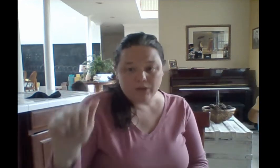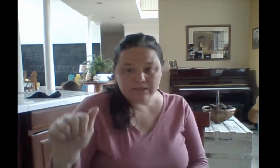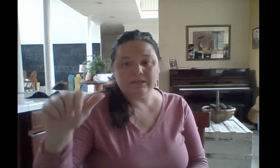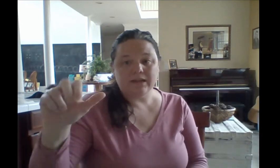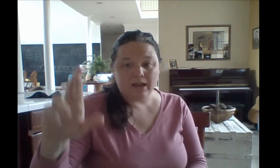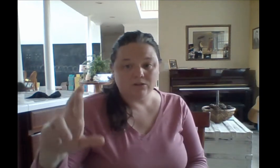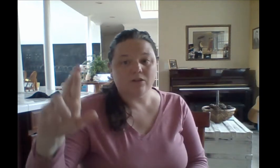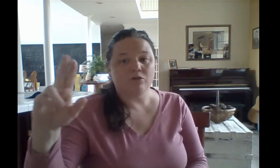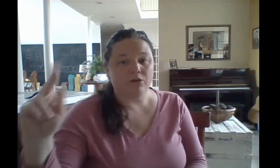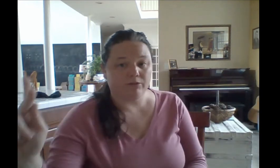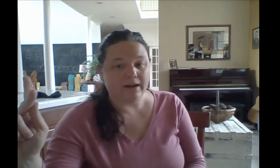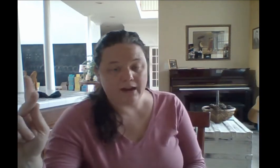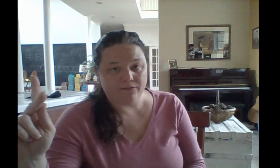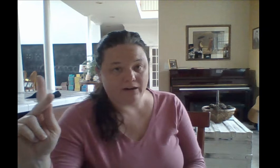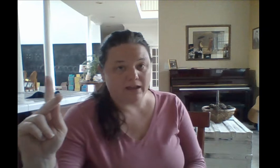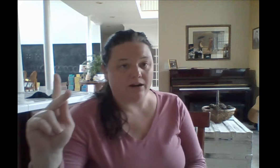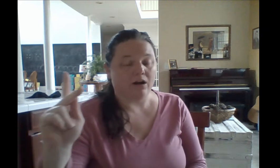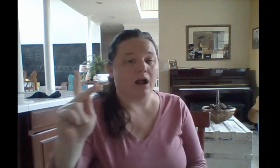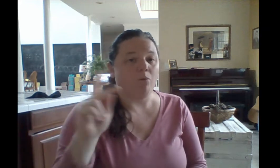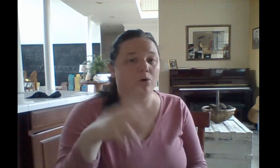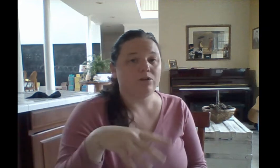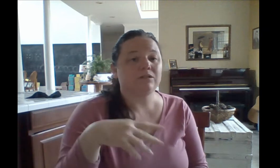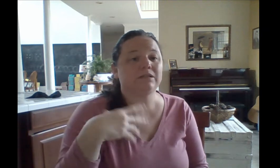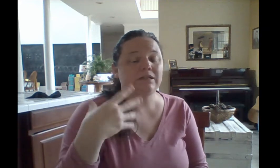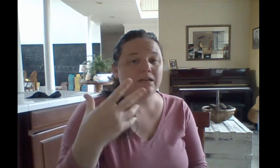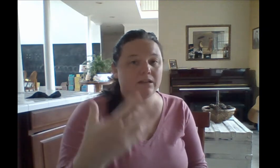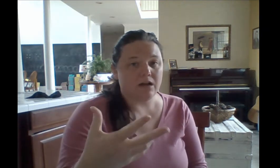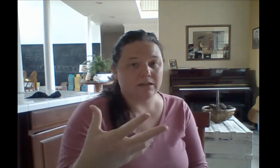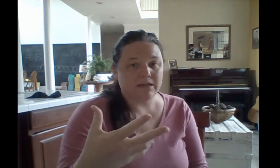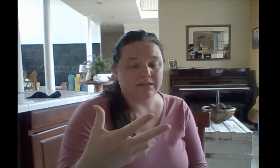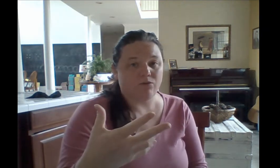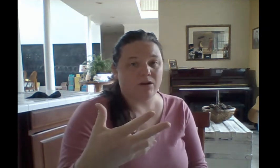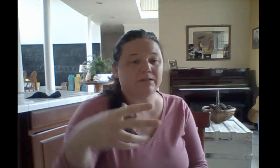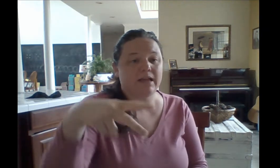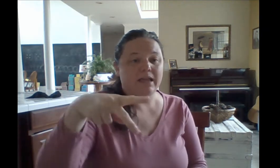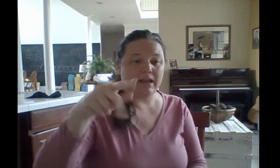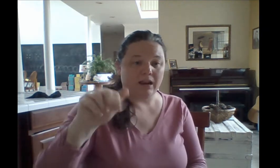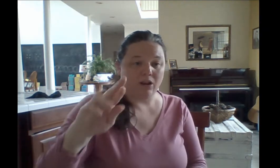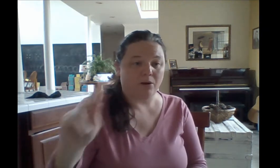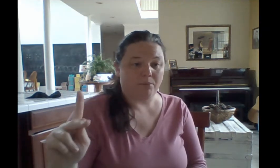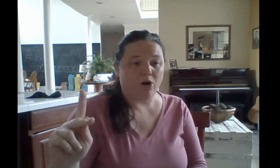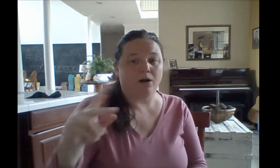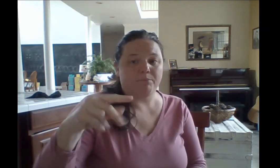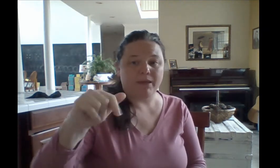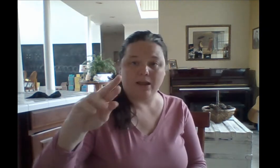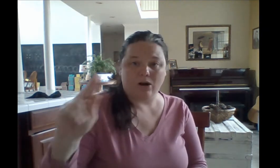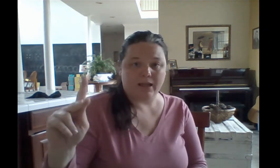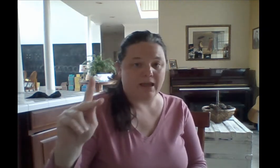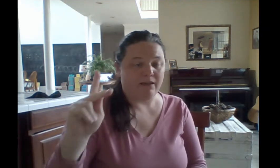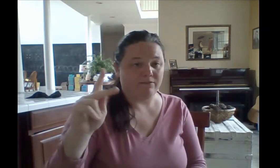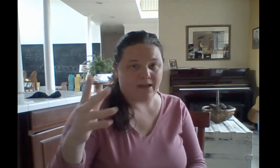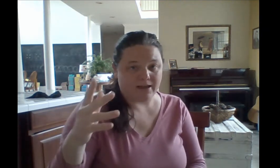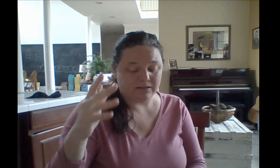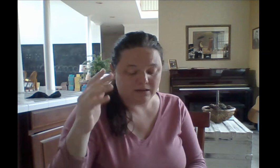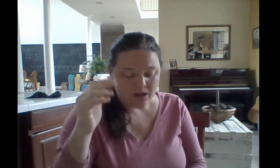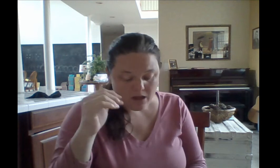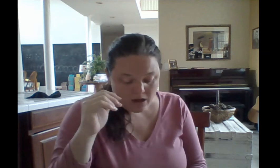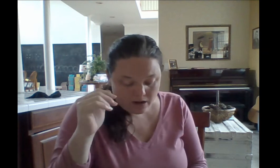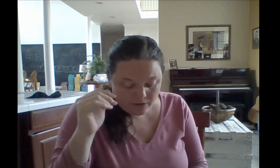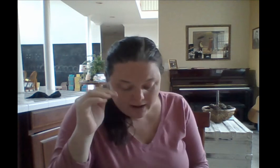this down so that you can read every letter. I want you to see it in the context of what I'm saying and learn park, P-A-R-K, fast. Okay?